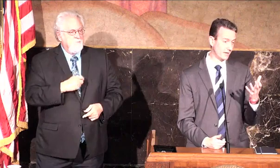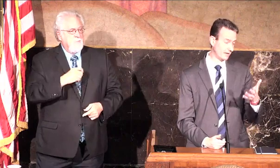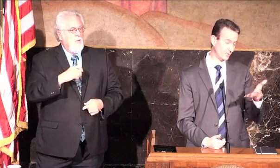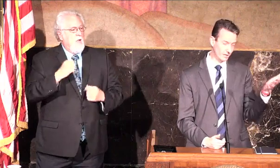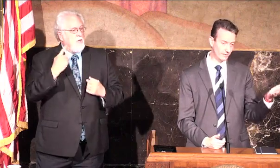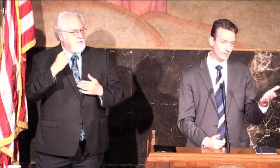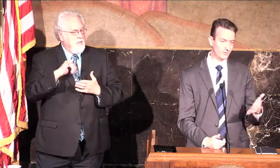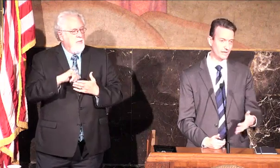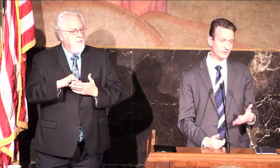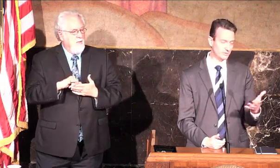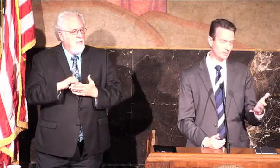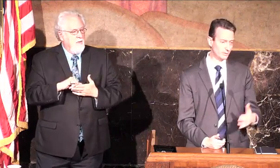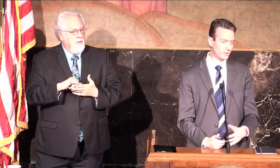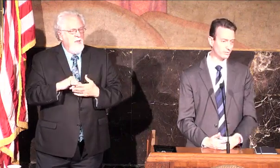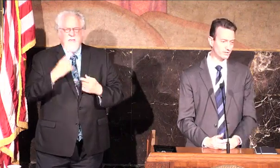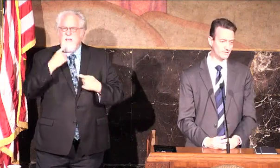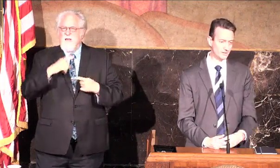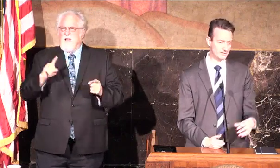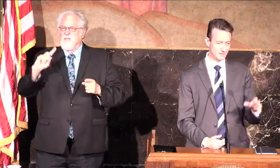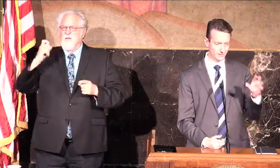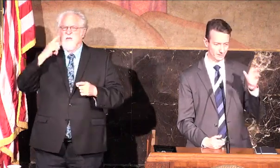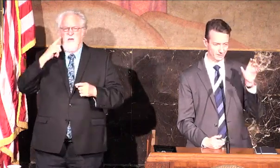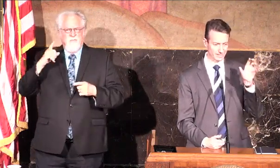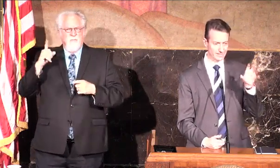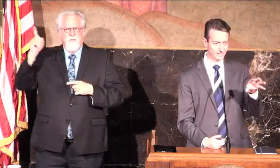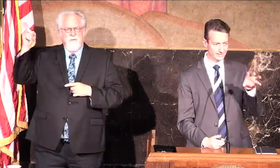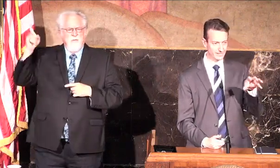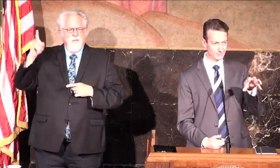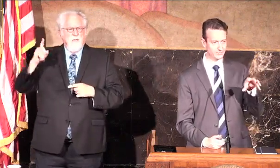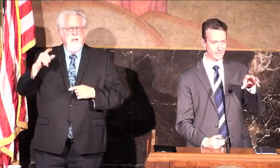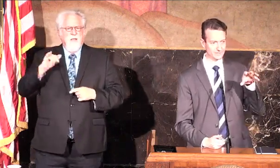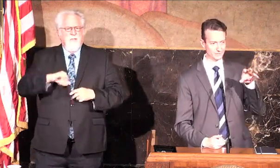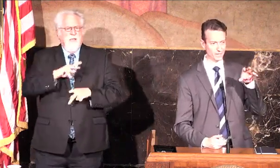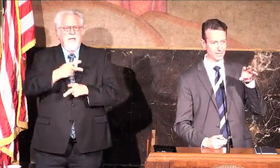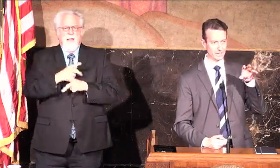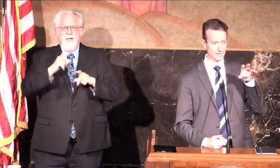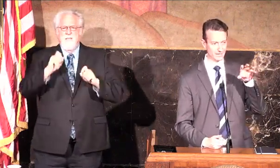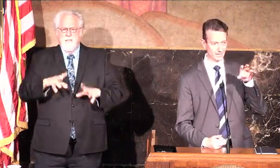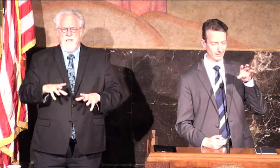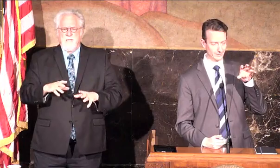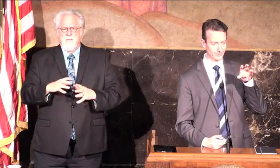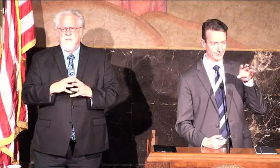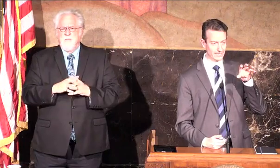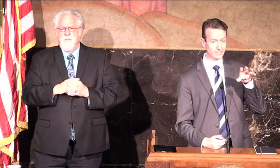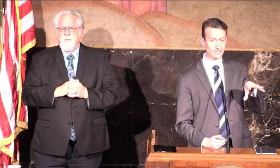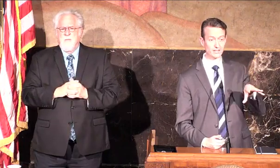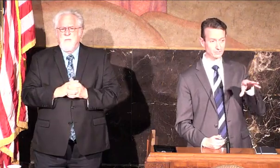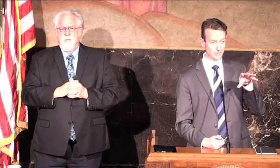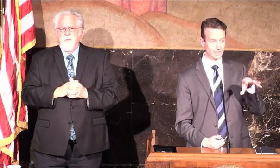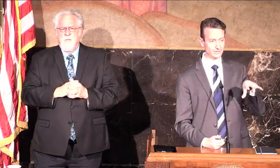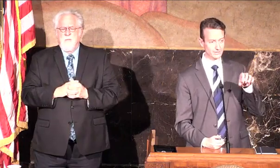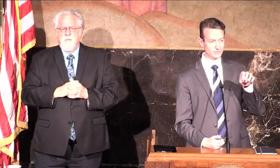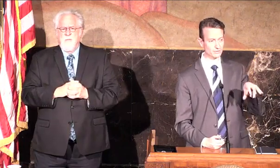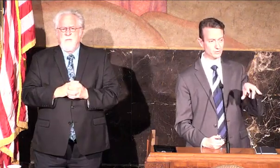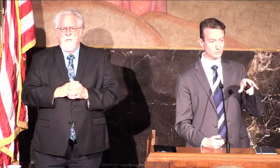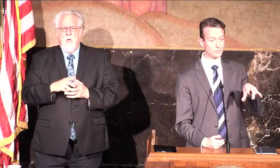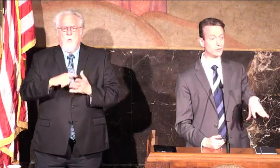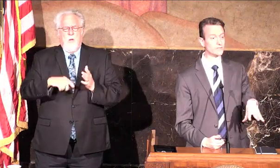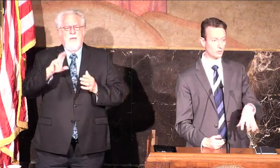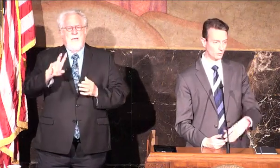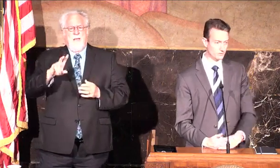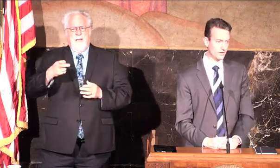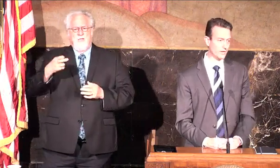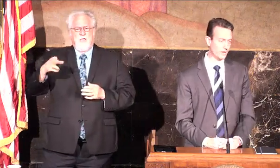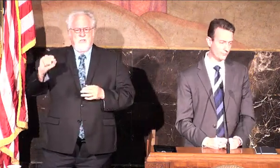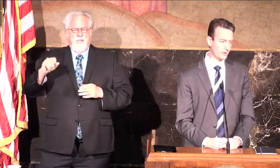understand, and I think we've announced, and the federal government has announced, that this type of test is what HHS plans to distribute to